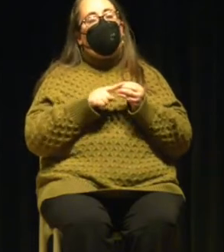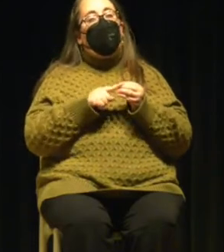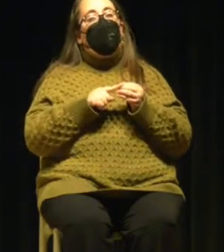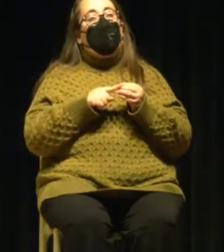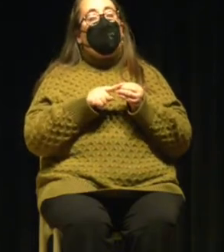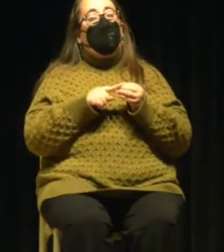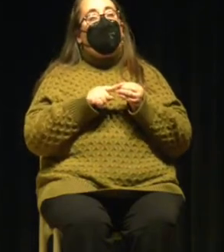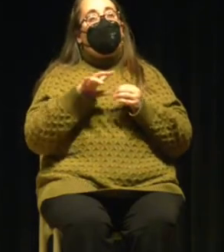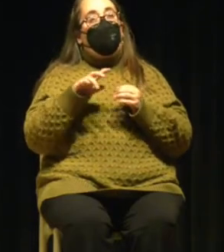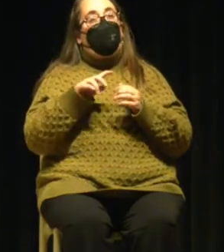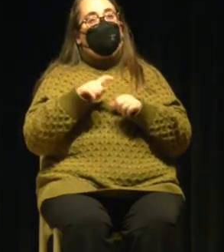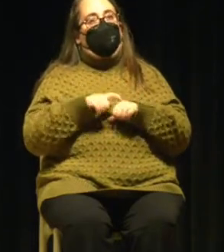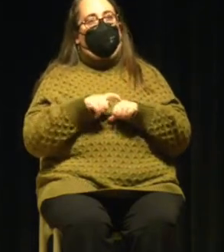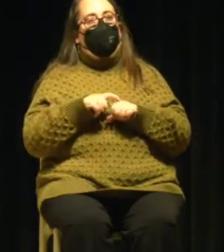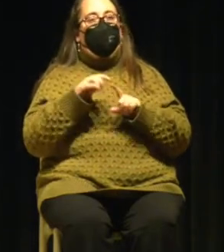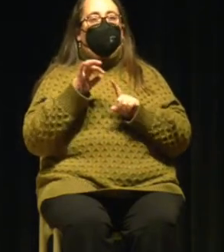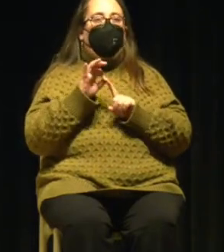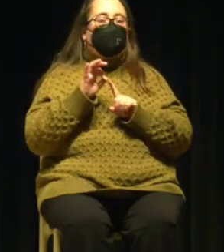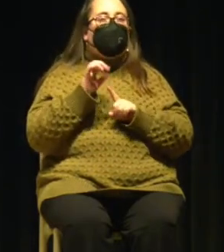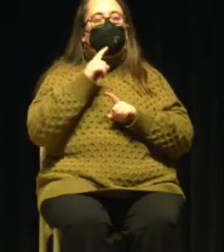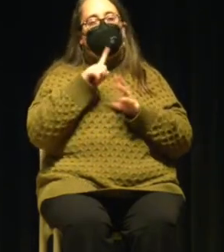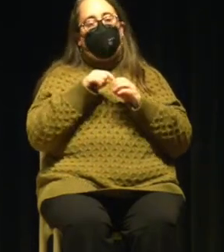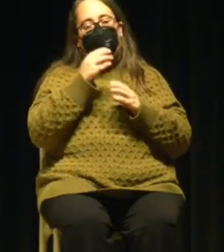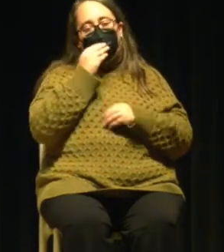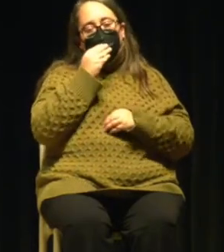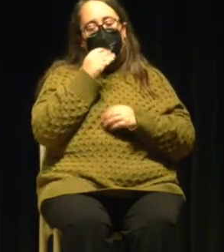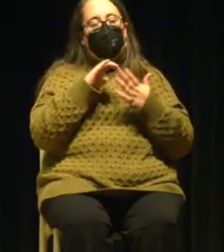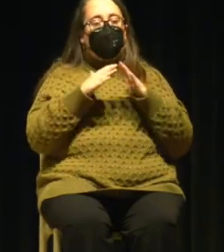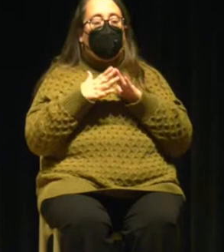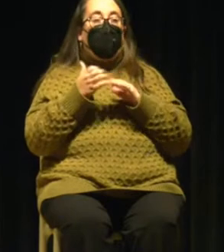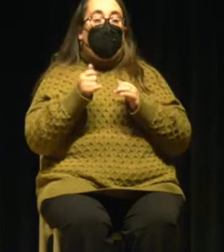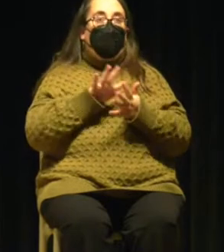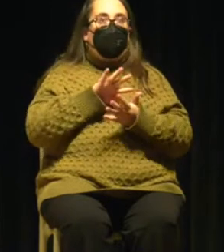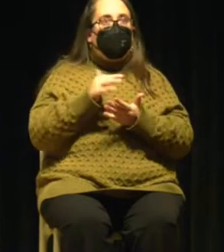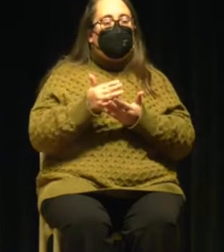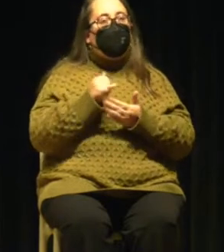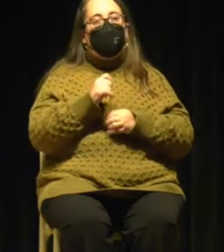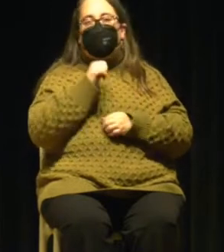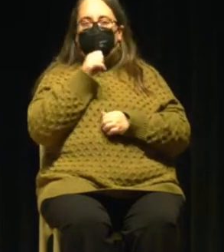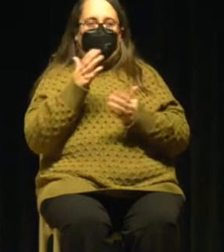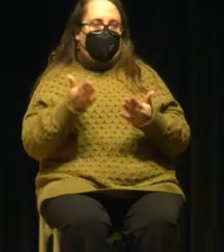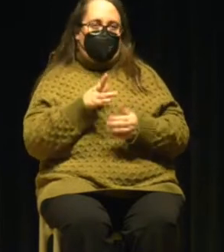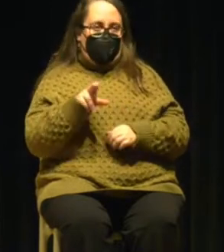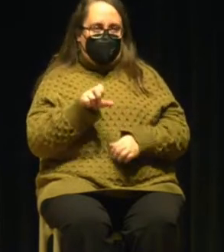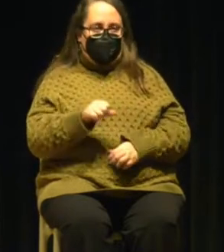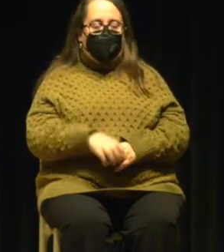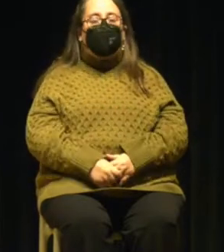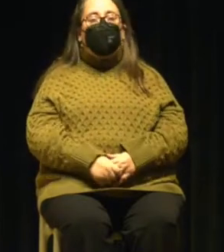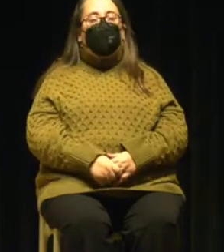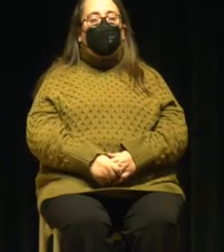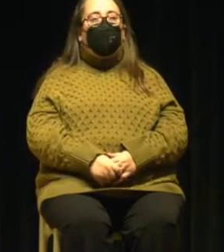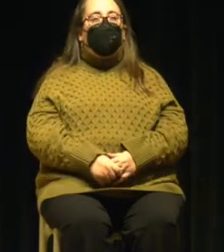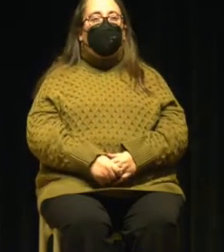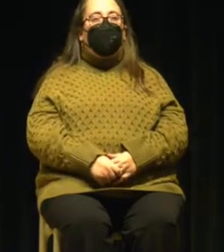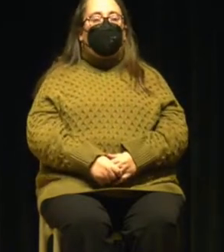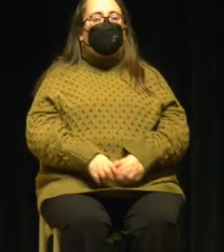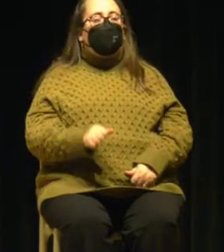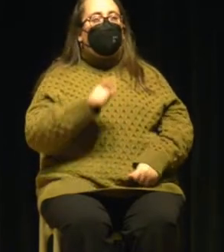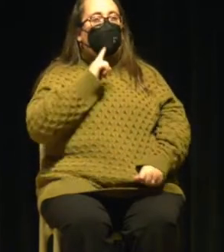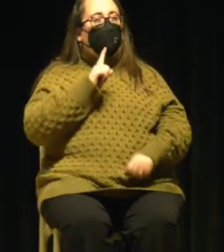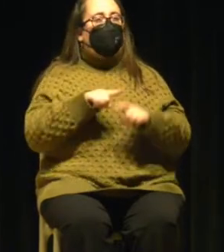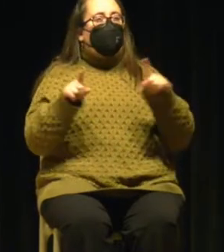is about food and community, but also a certain kind of abundance mm-hmm. that isn't in the US, right? And there's these differences. And